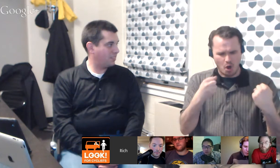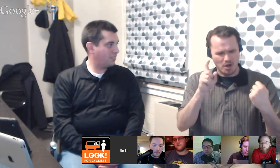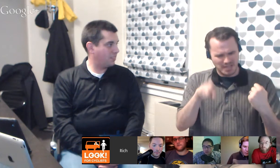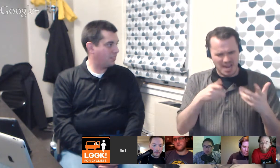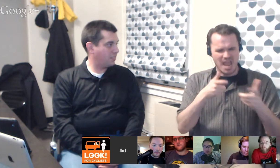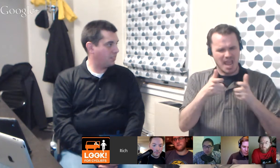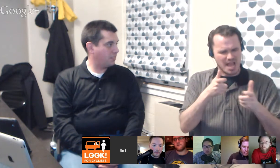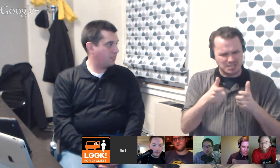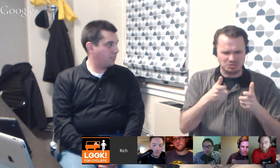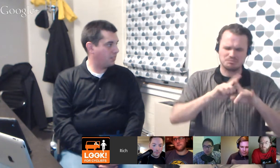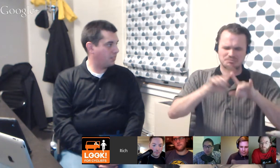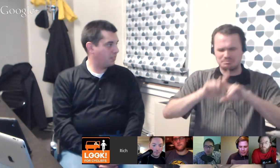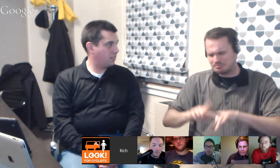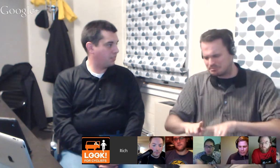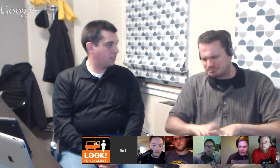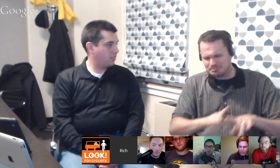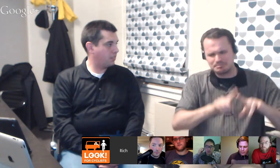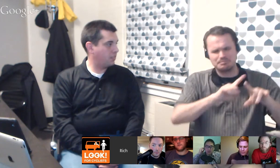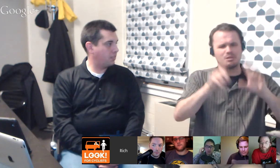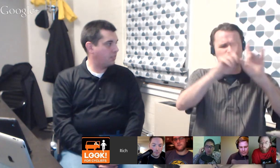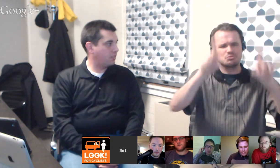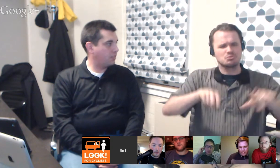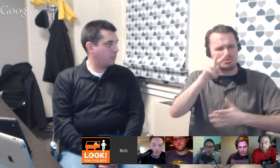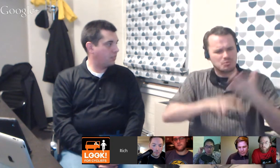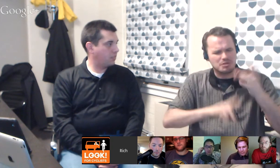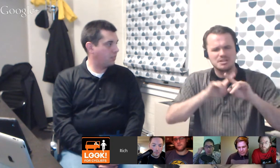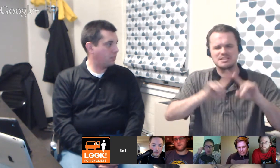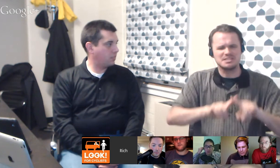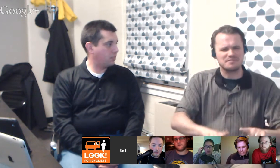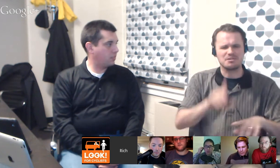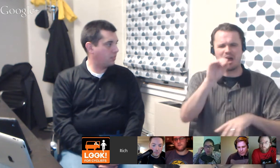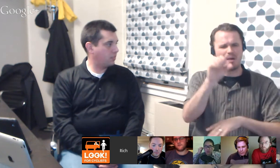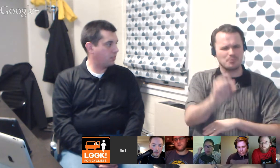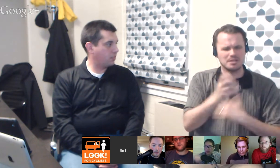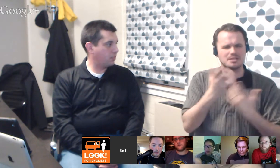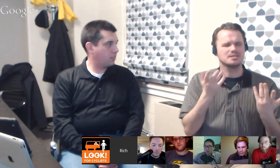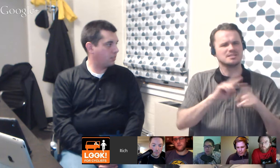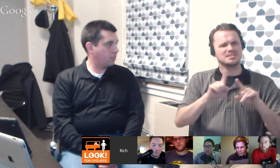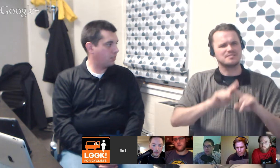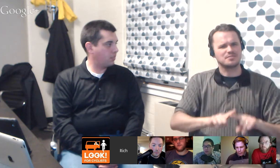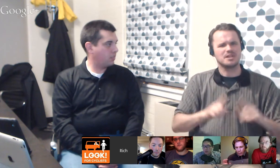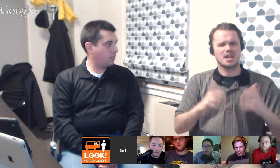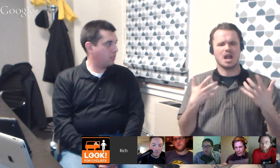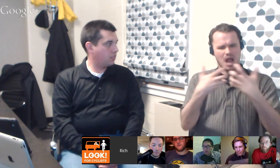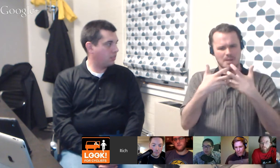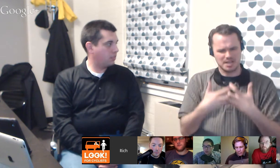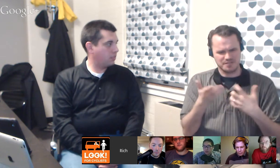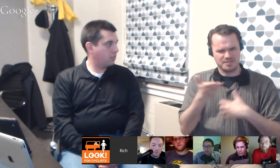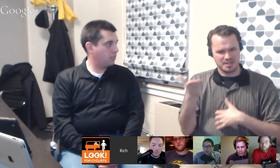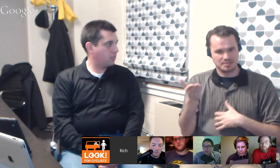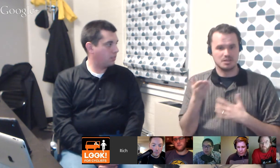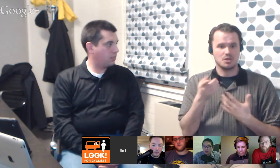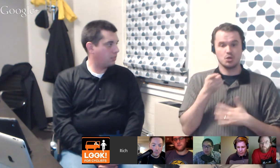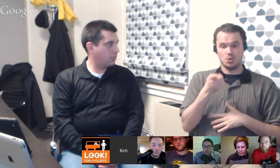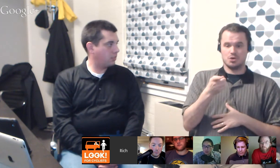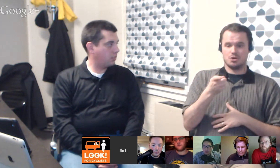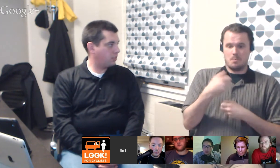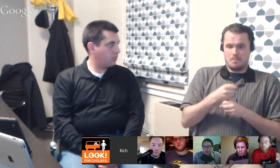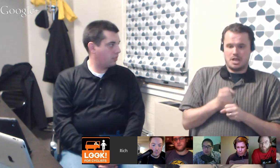various screen readers in various combinations. And just as you would make a grade A matrix for